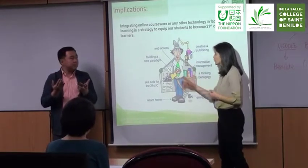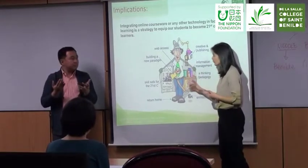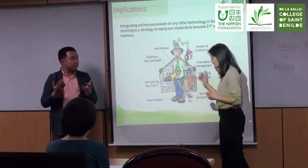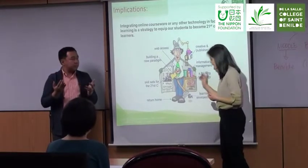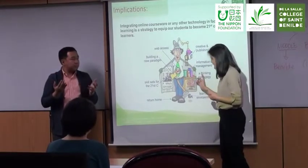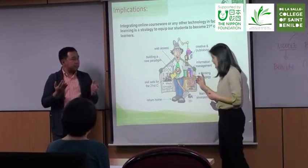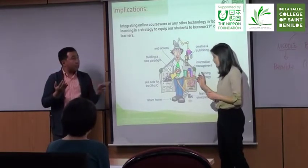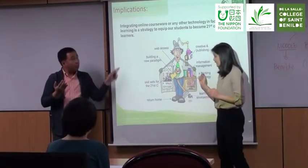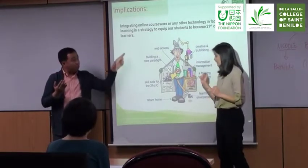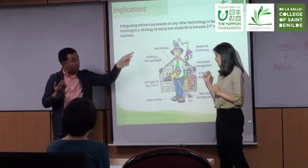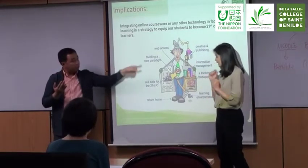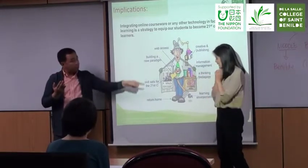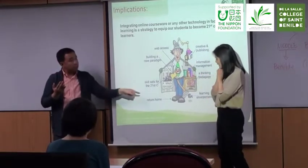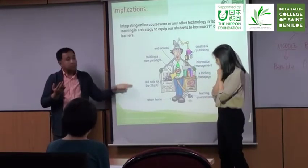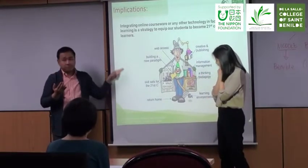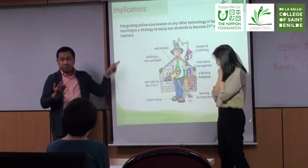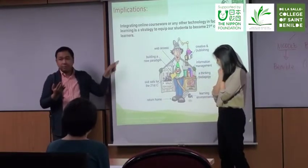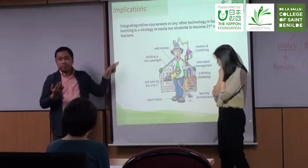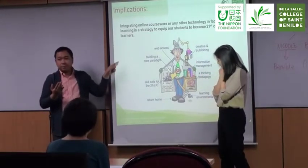so all of this